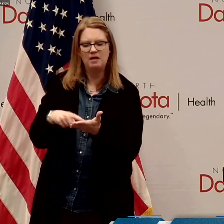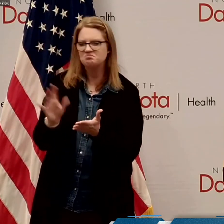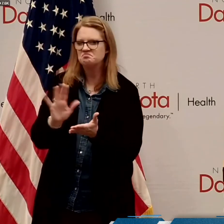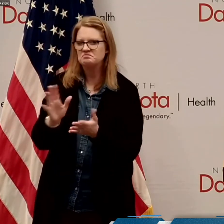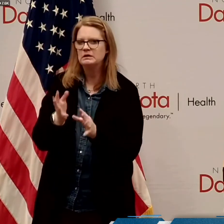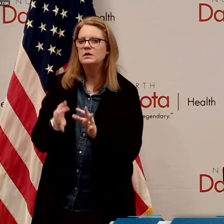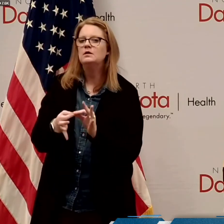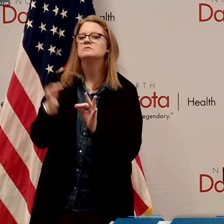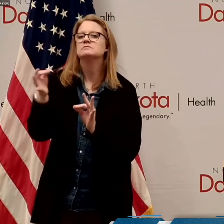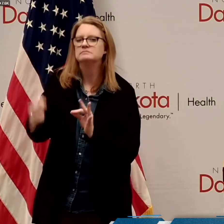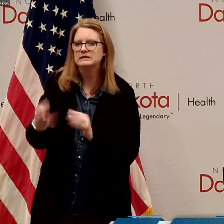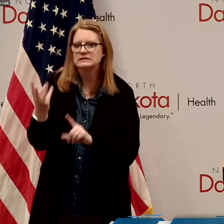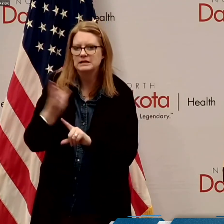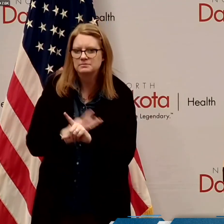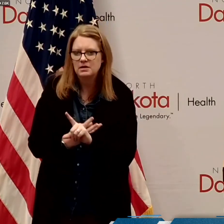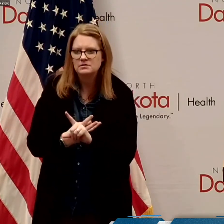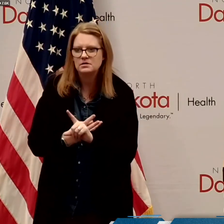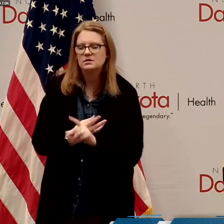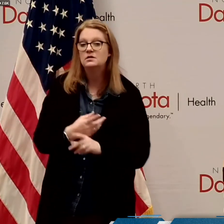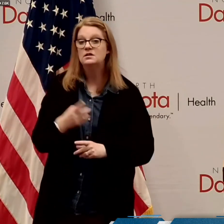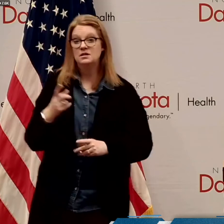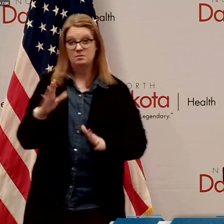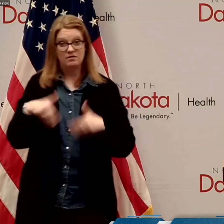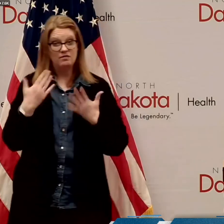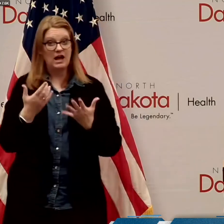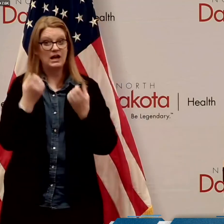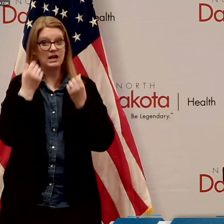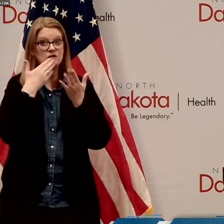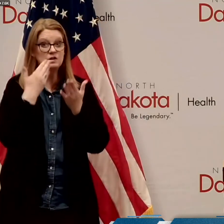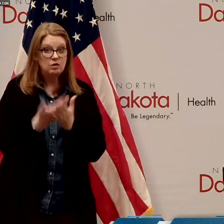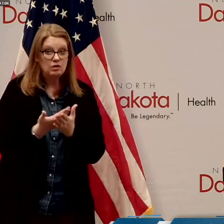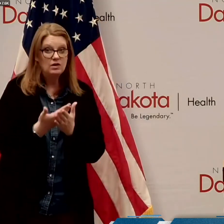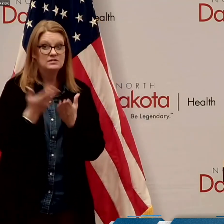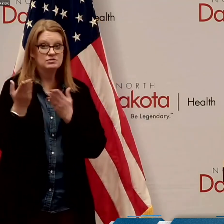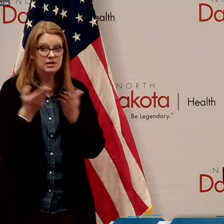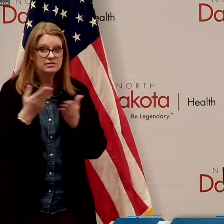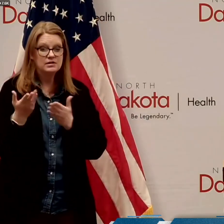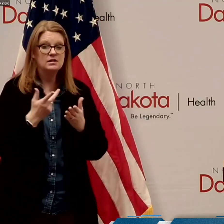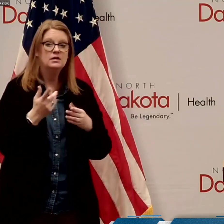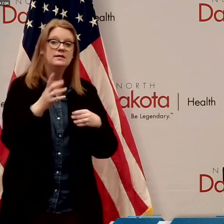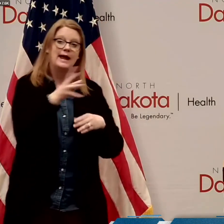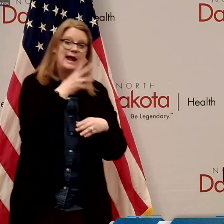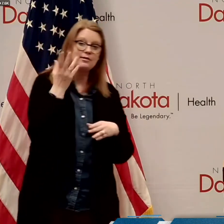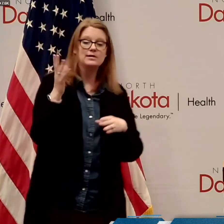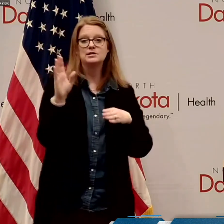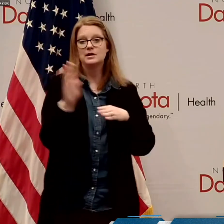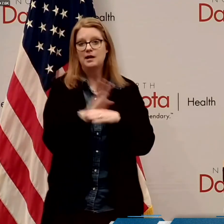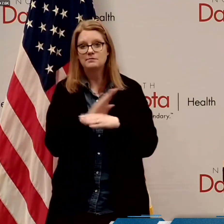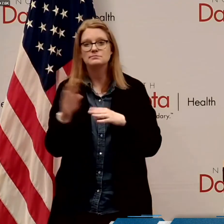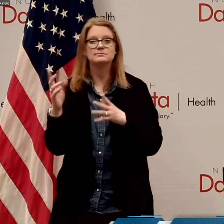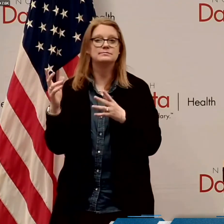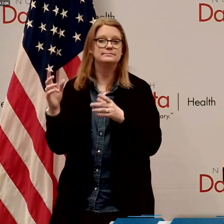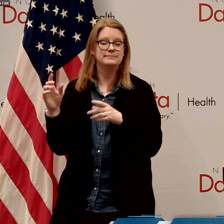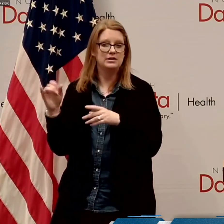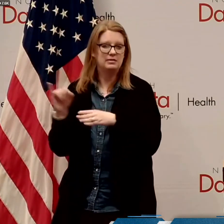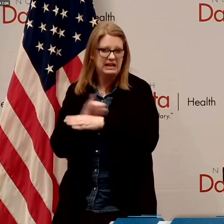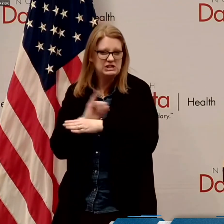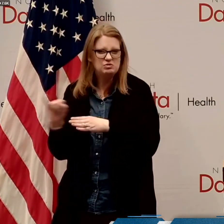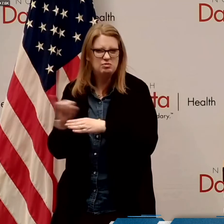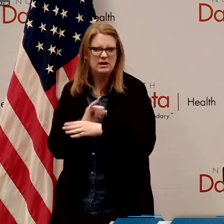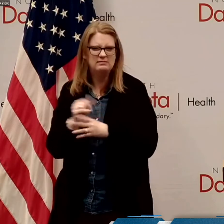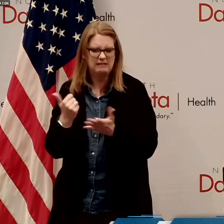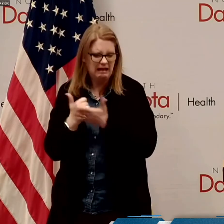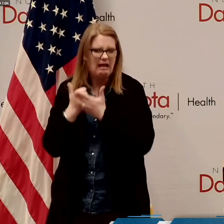And again, their mission is to deliver sound financial services that promote agriculture, commerce, and industry in North Dakota. And especially in times of